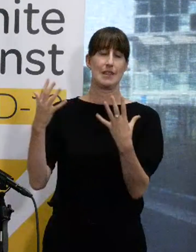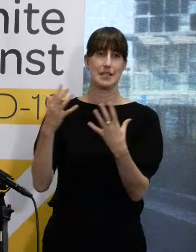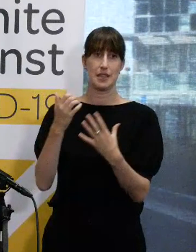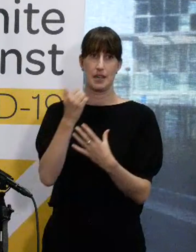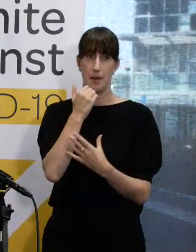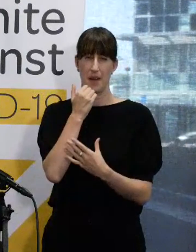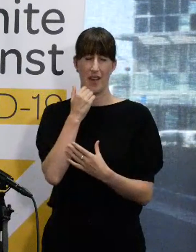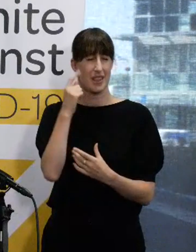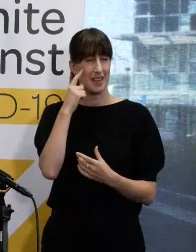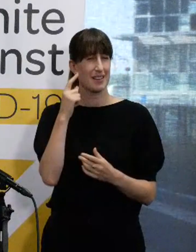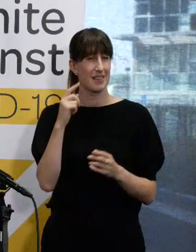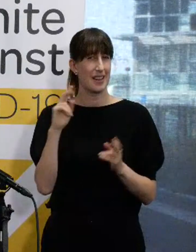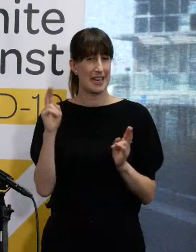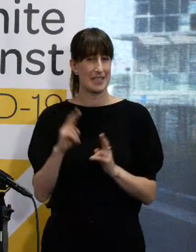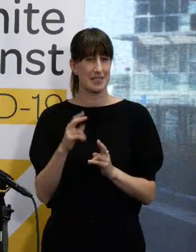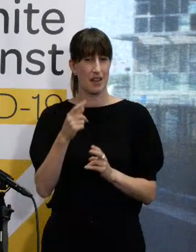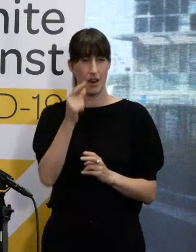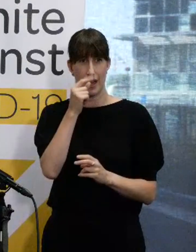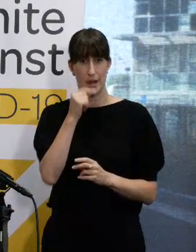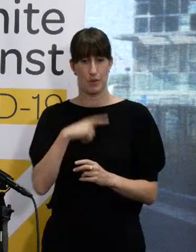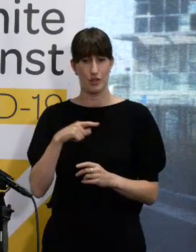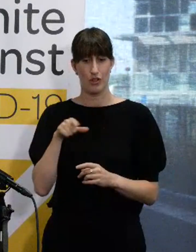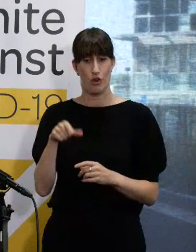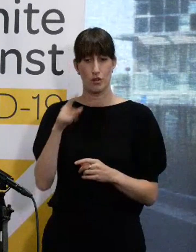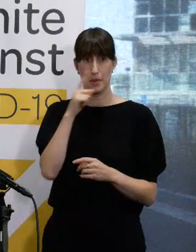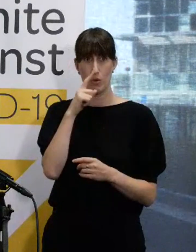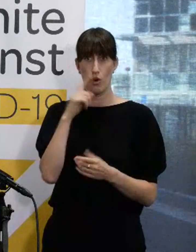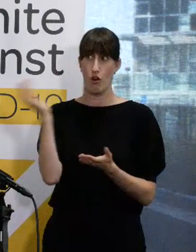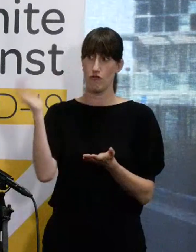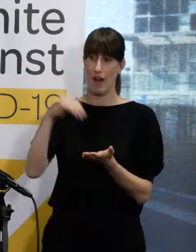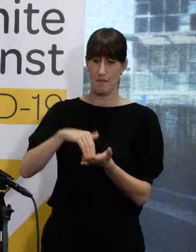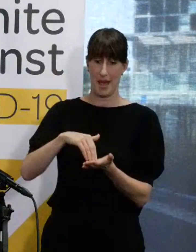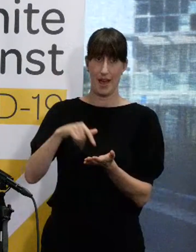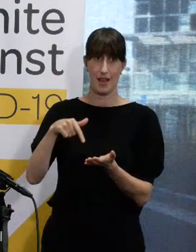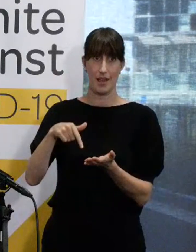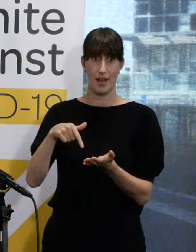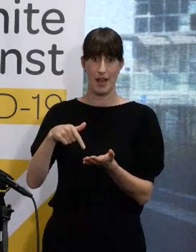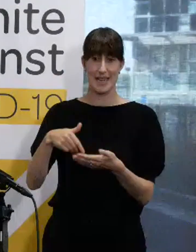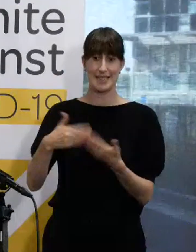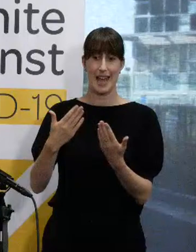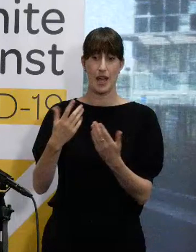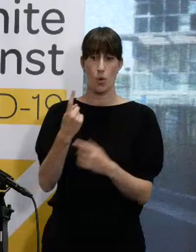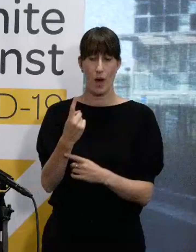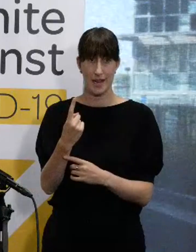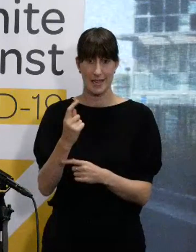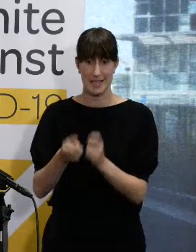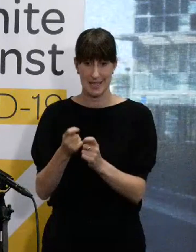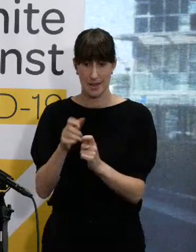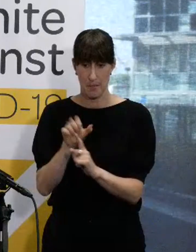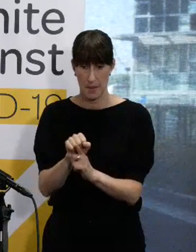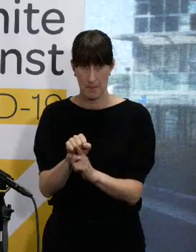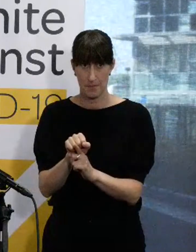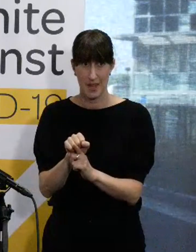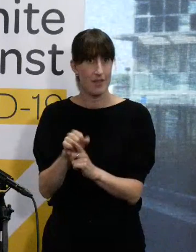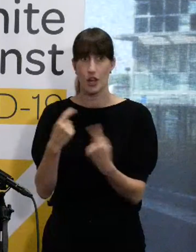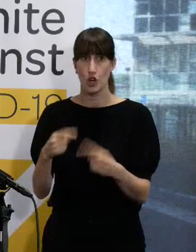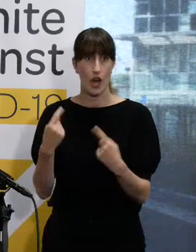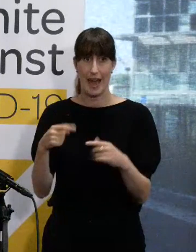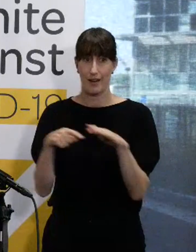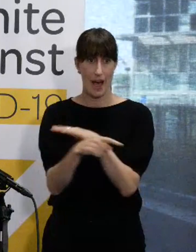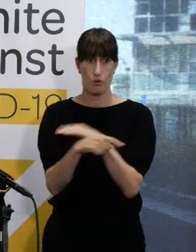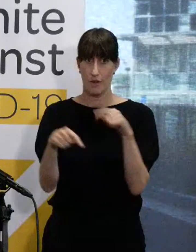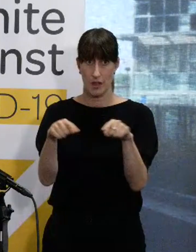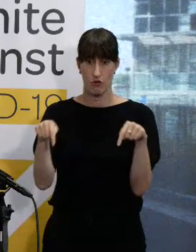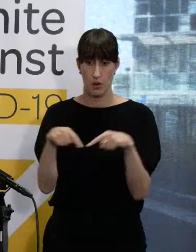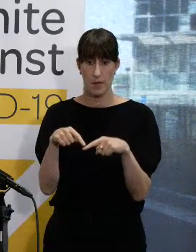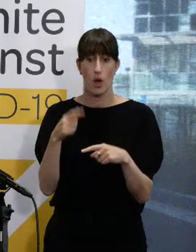less likelihood because they are being picked up at day 01. They're not allowed out of their rooms until the test result comes back, and when it does come back, they're